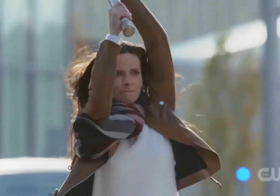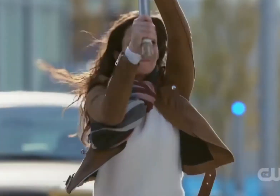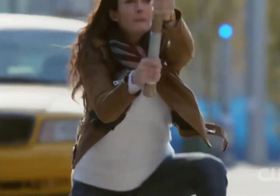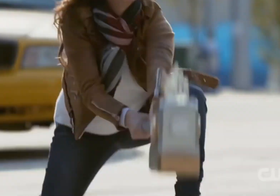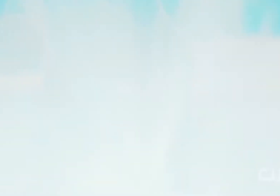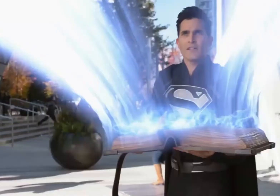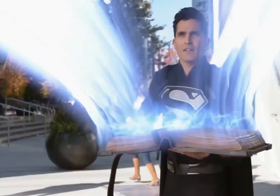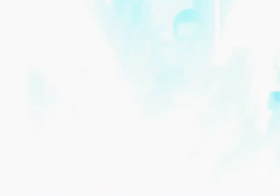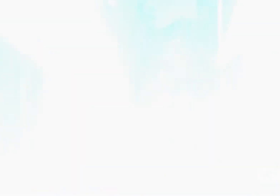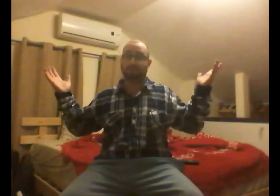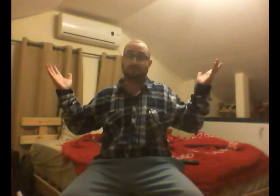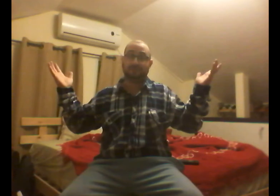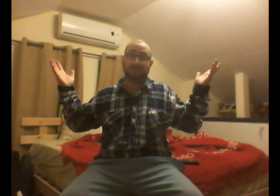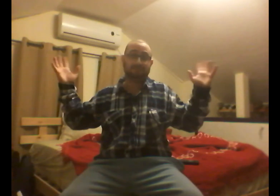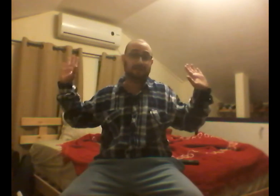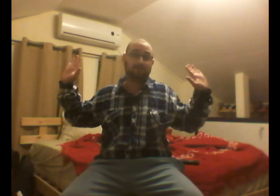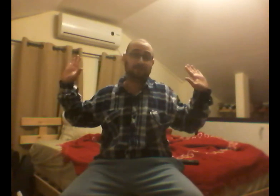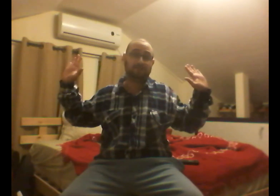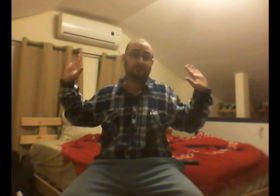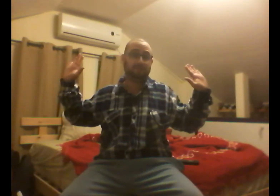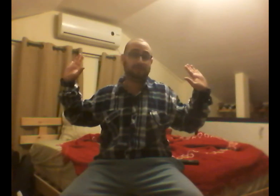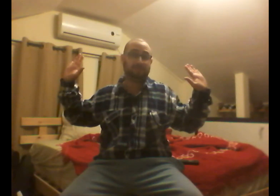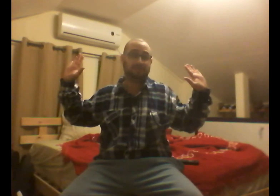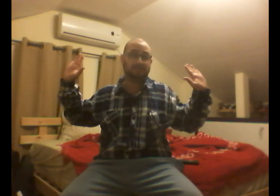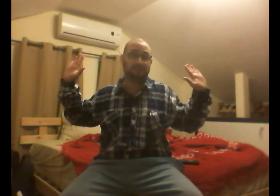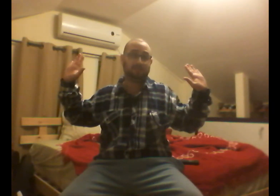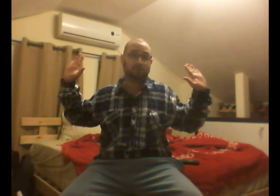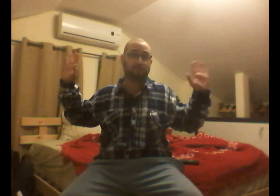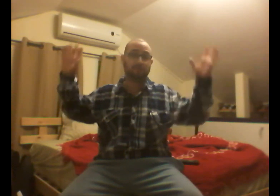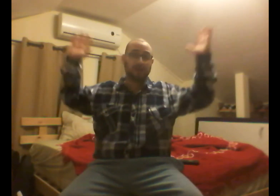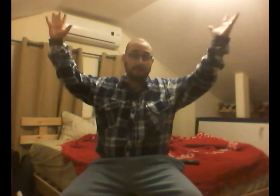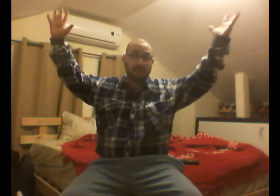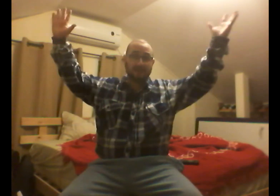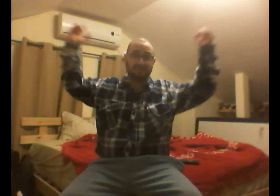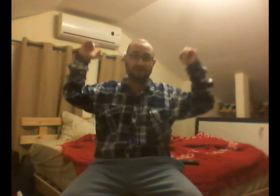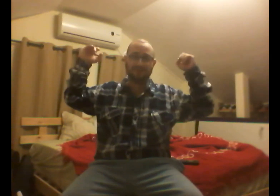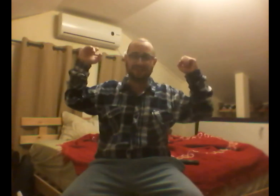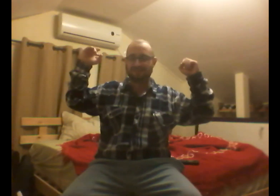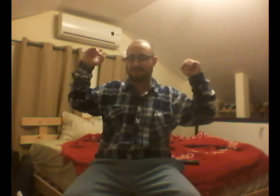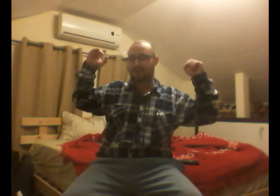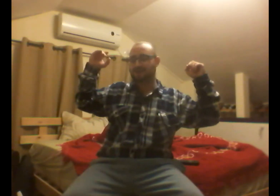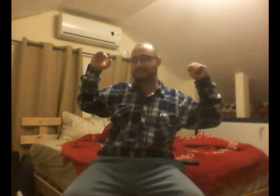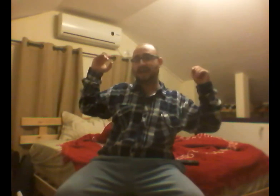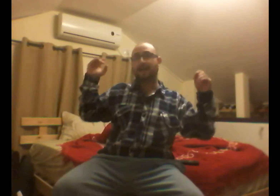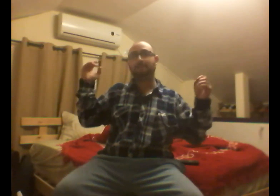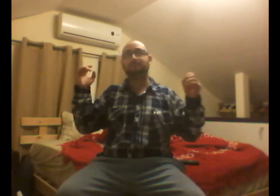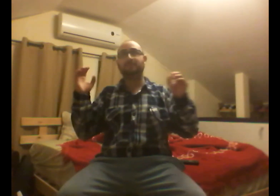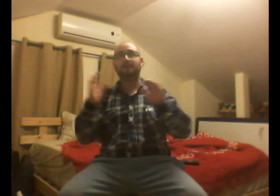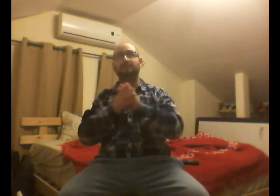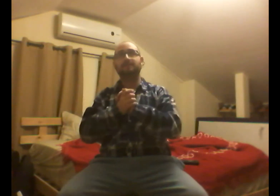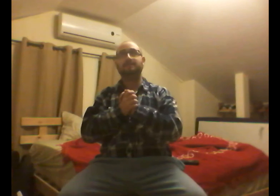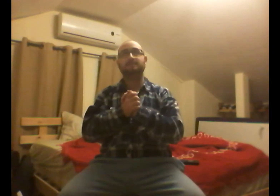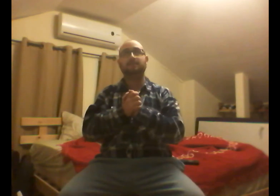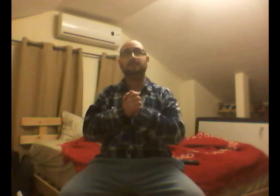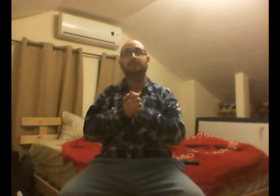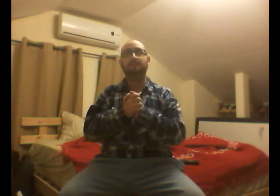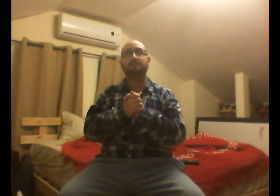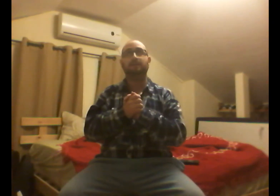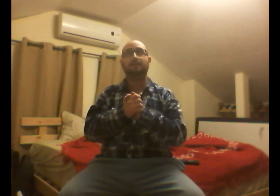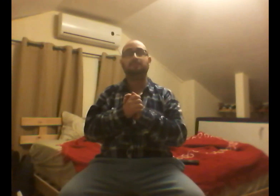episode. And once again, one of my favorite parts of the crossover, Amazo. Yeah, I think this entire episode